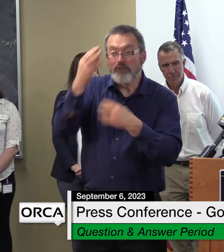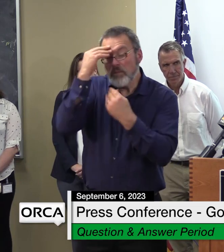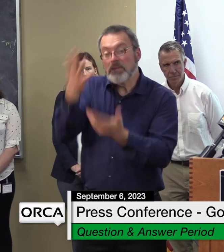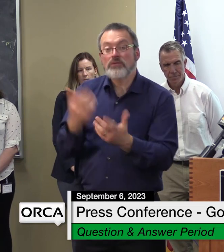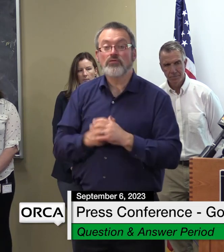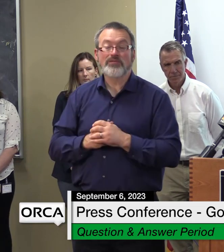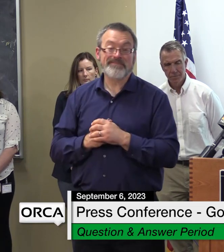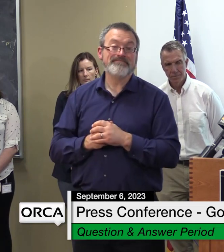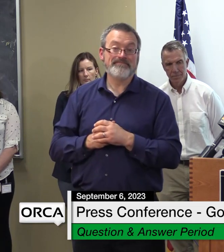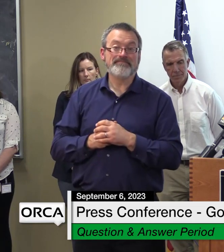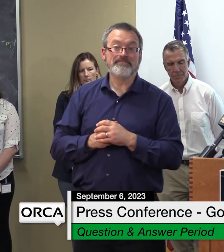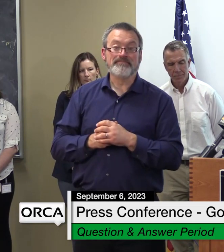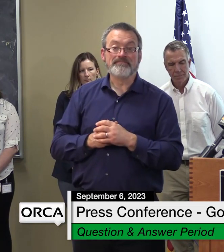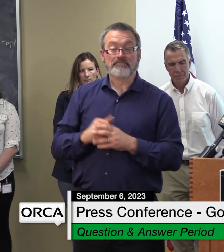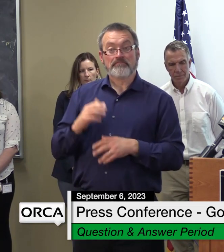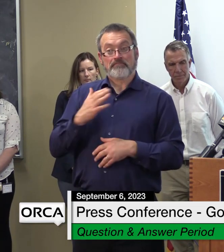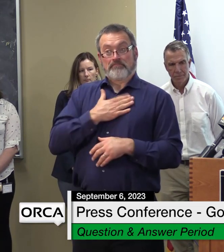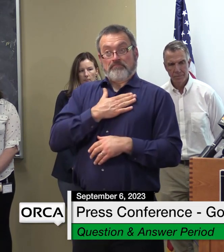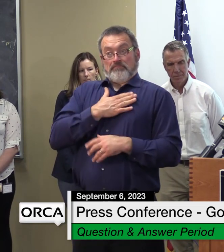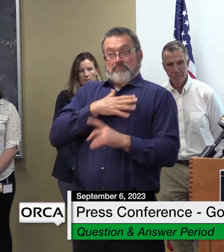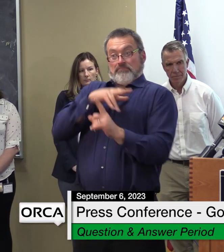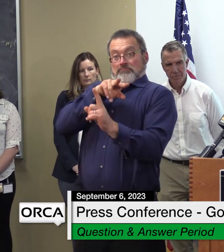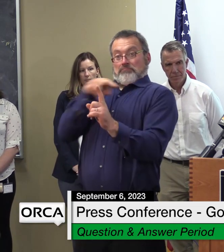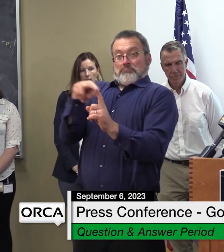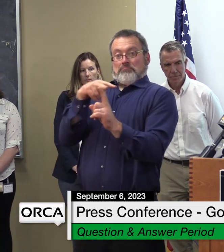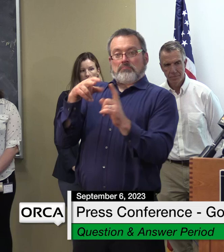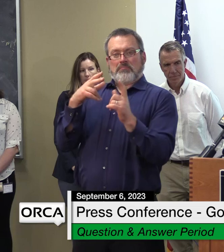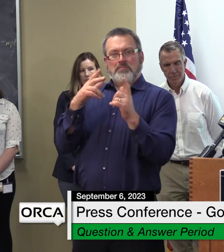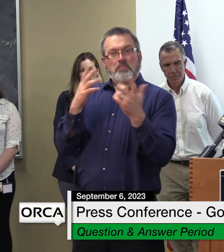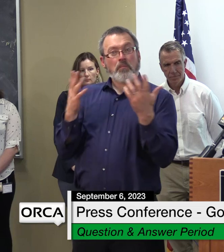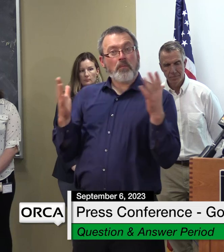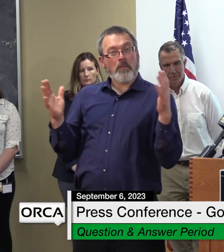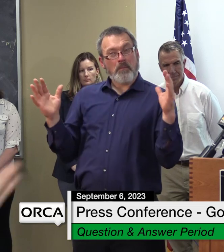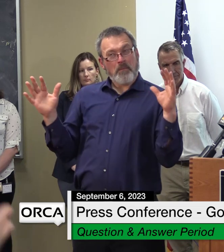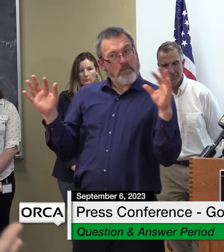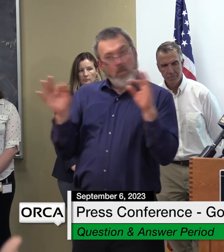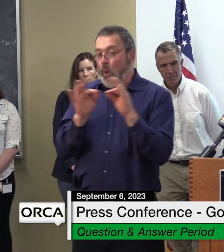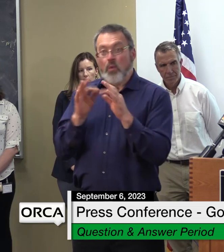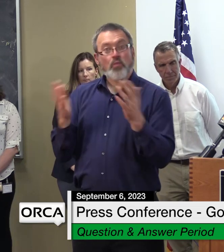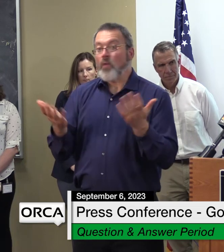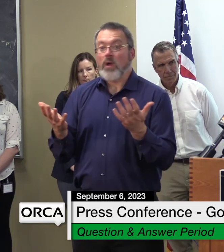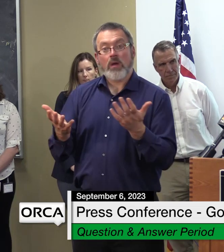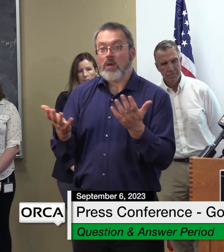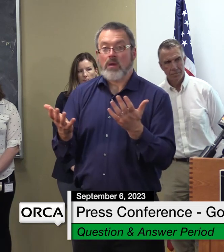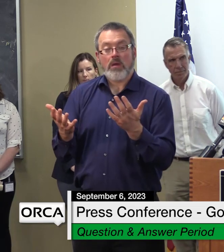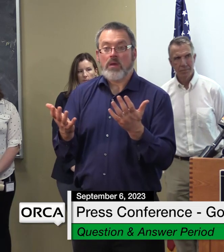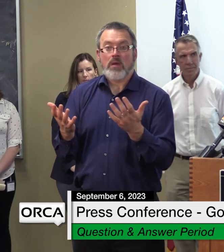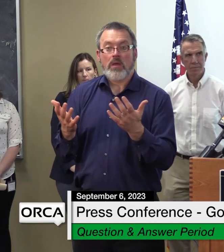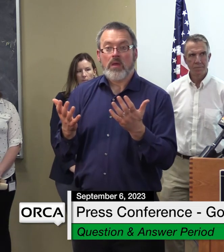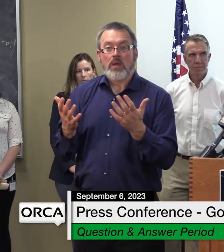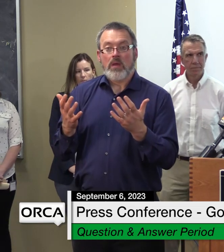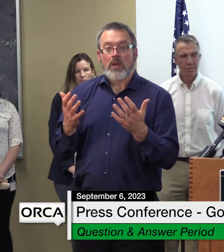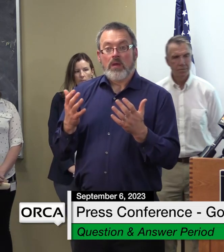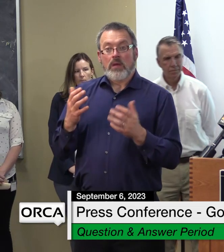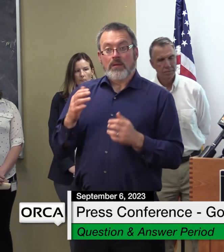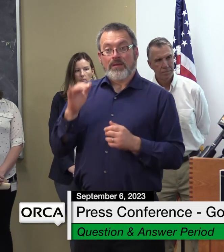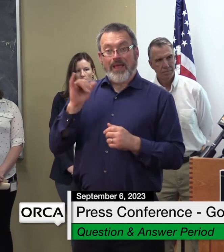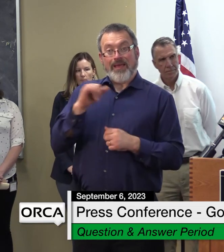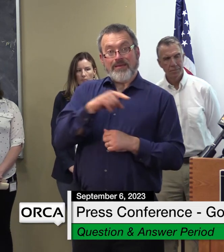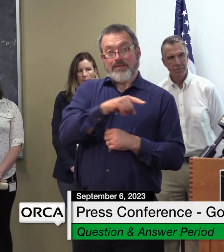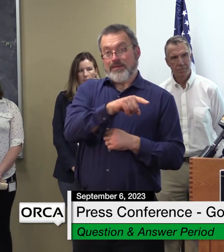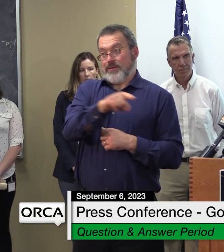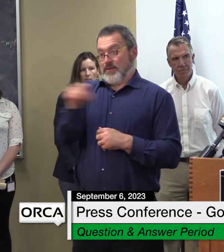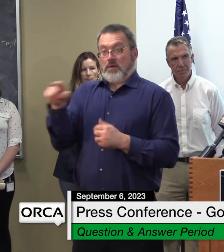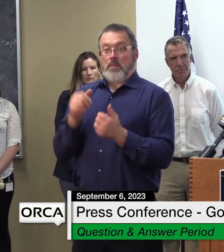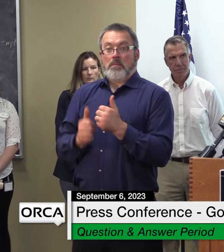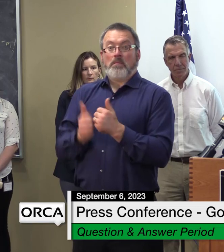From our perspective, you know, it's important to note, I do want to note that a majority of the people who have